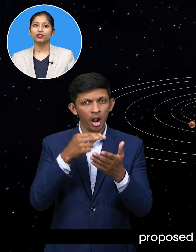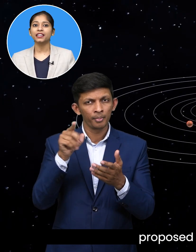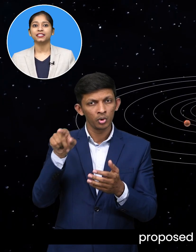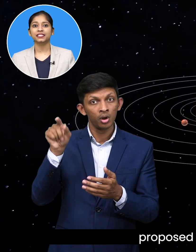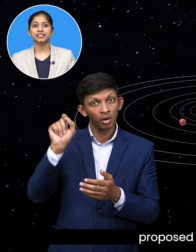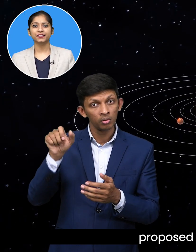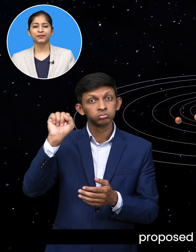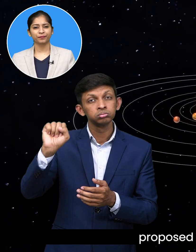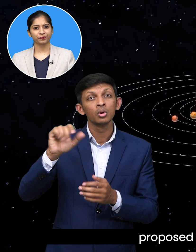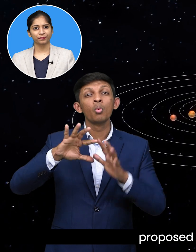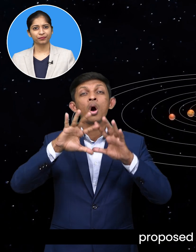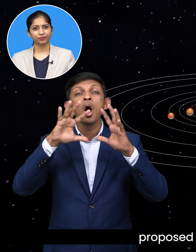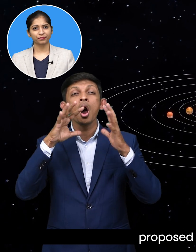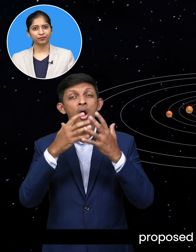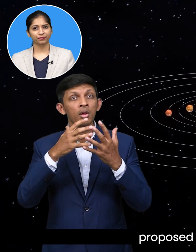earth rotates,